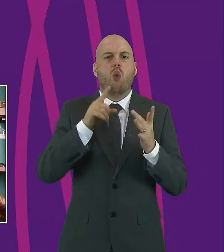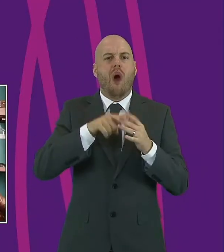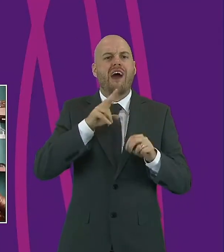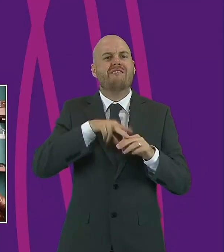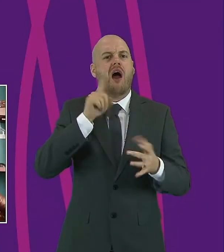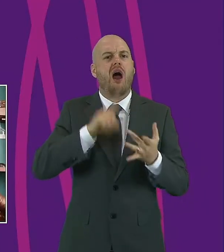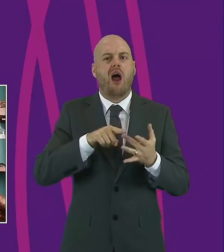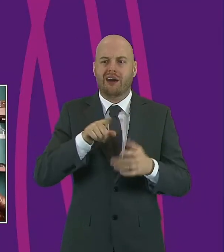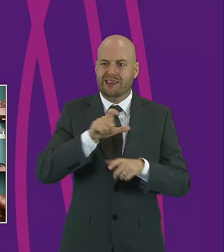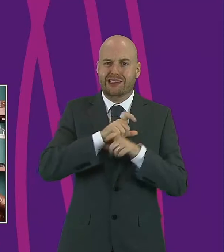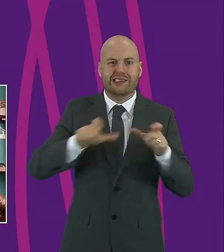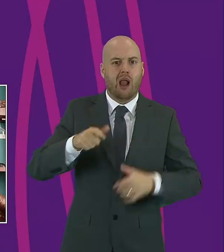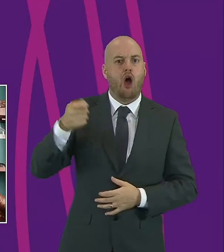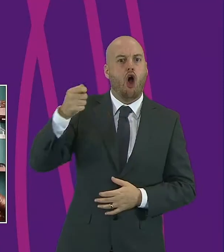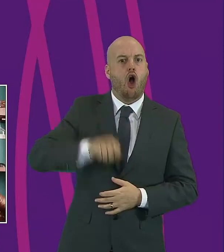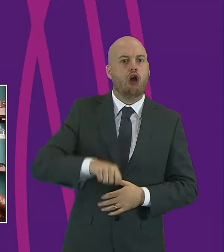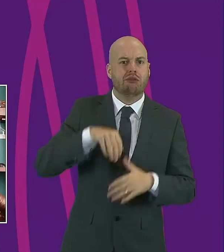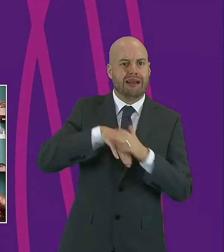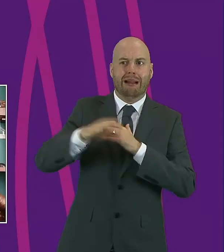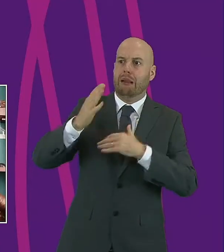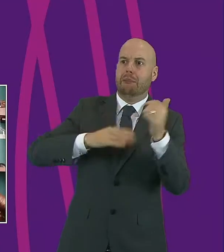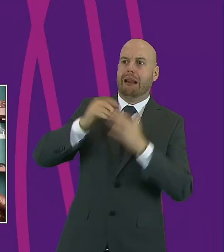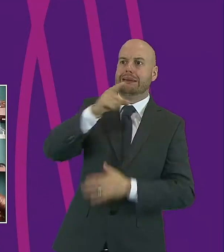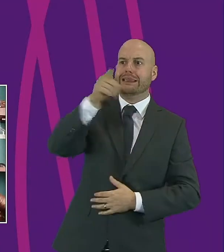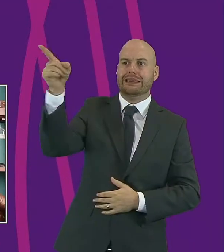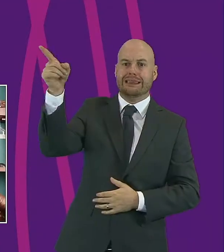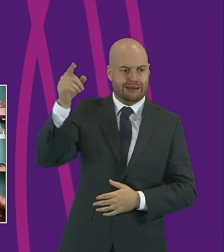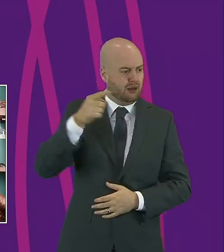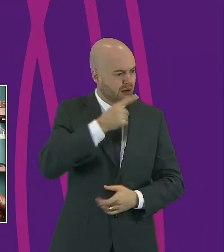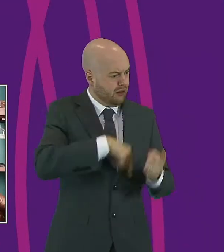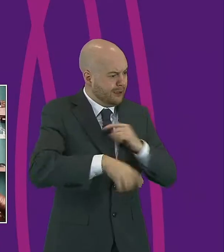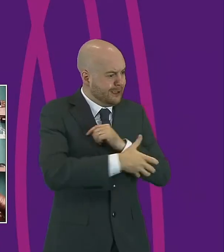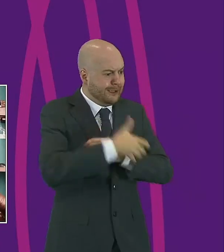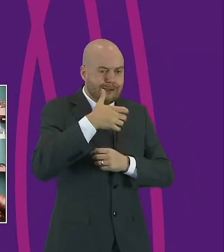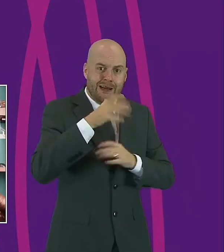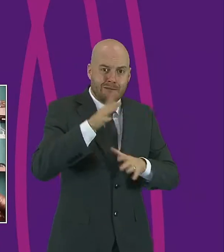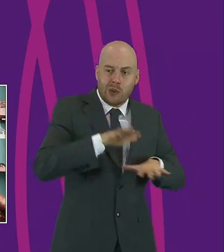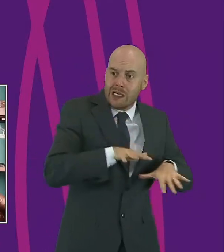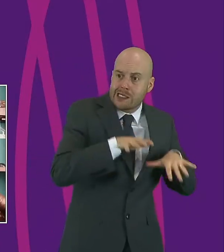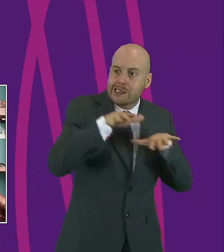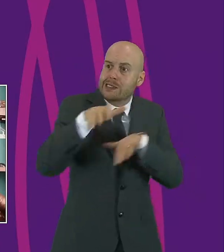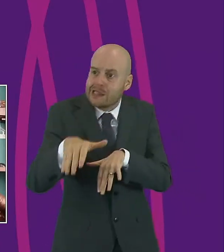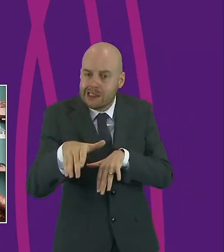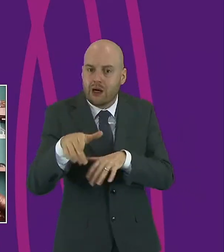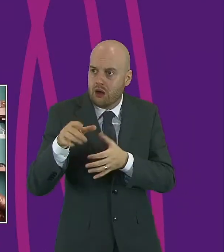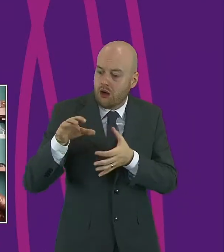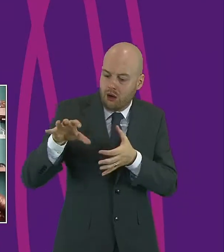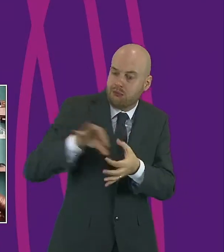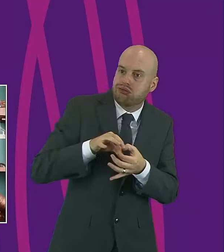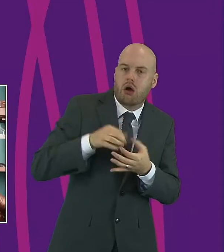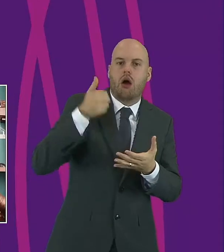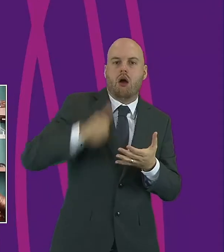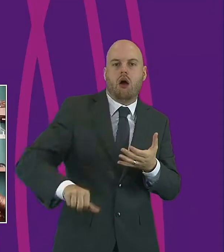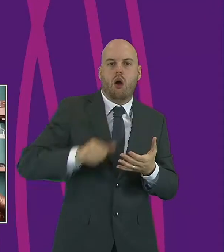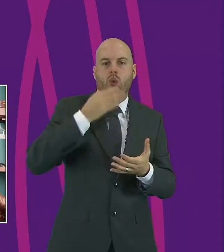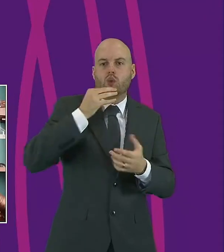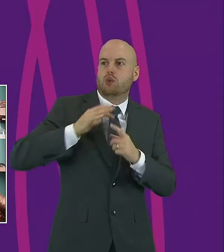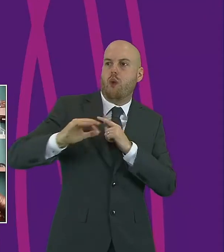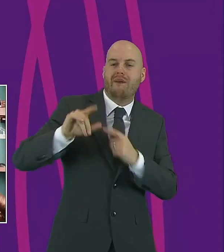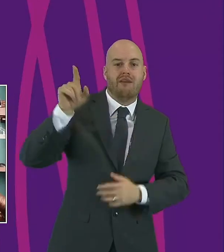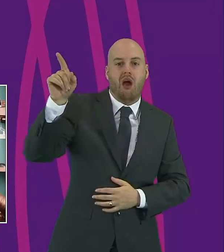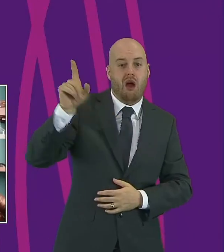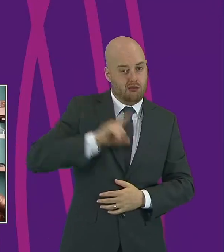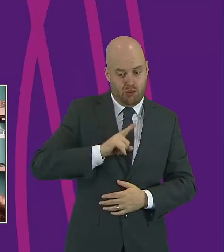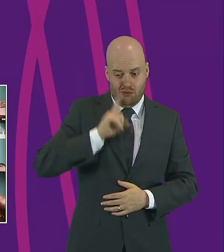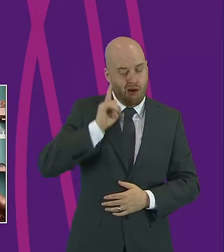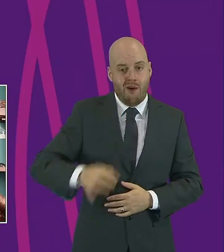that's their only internet access. So these facilities are really needed. The uncertainty is affecting those communities, as